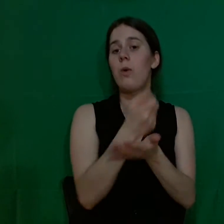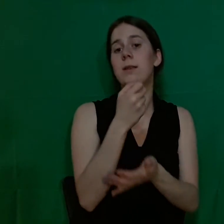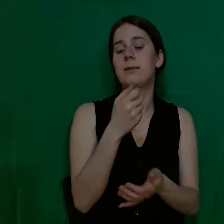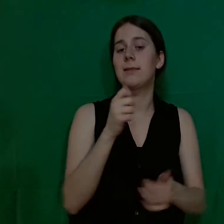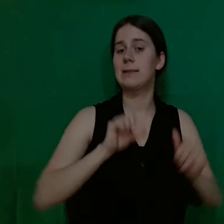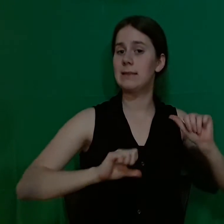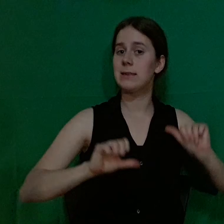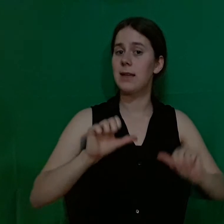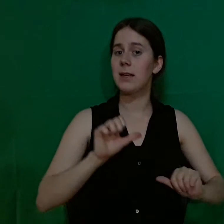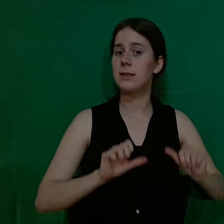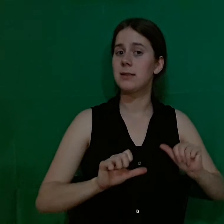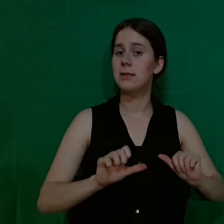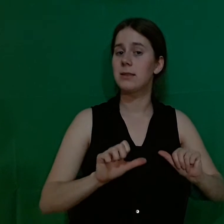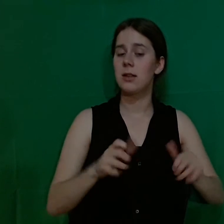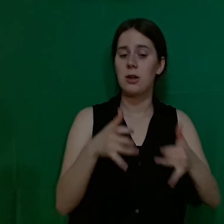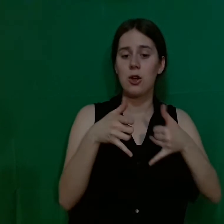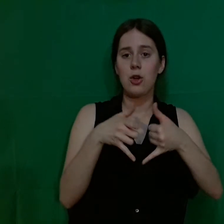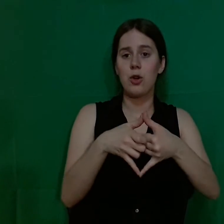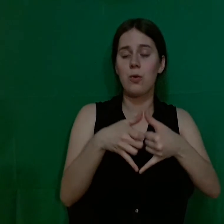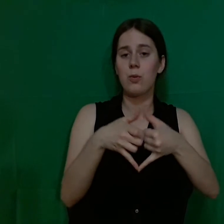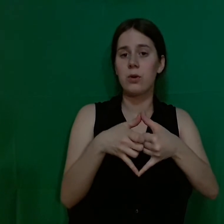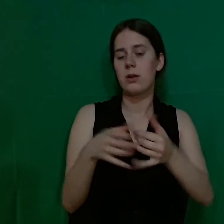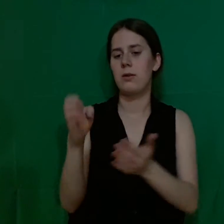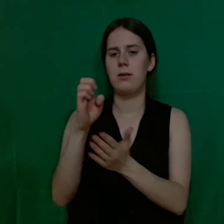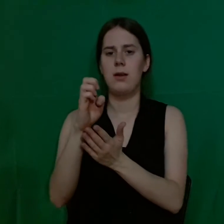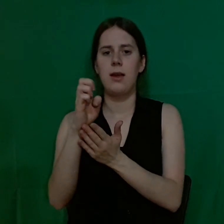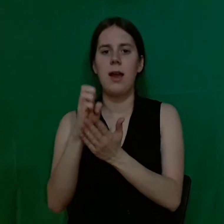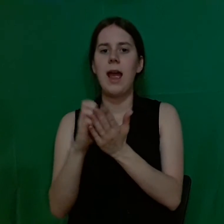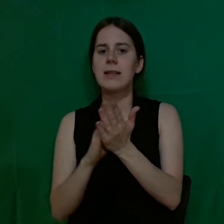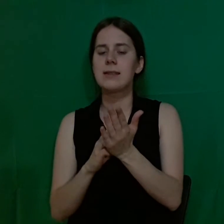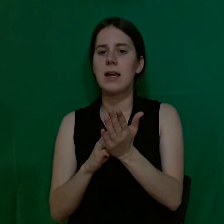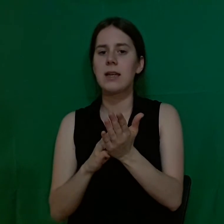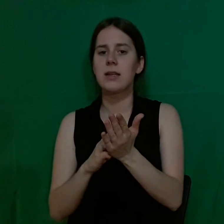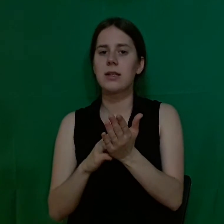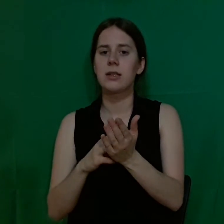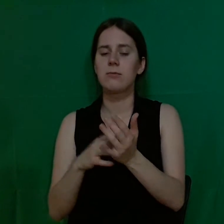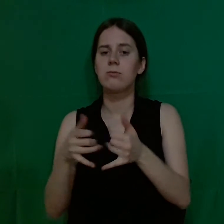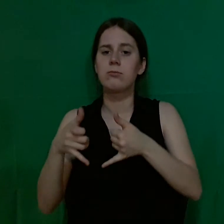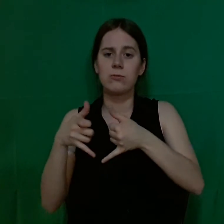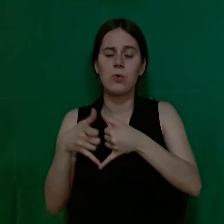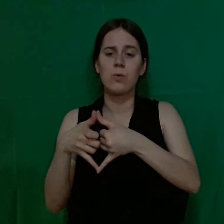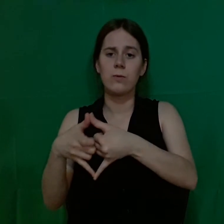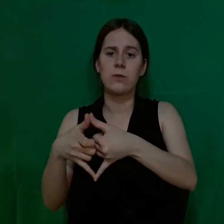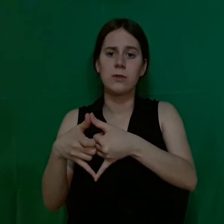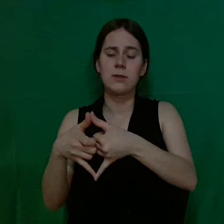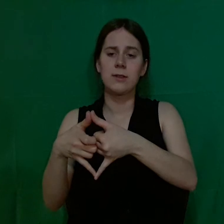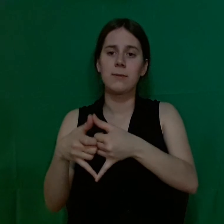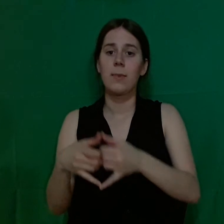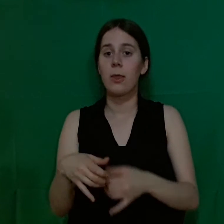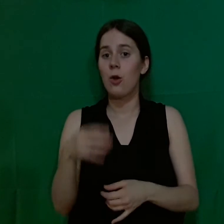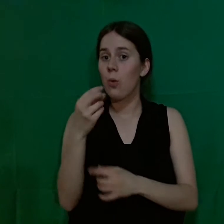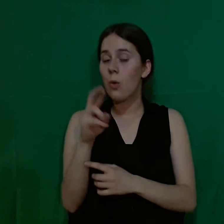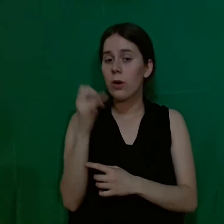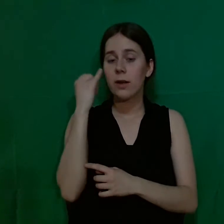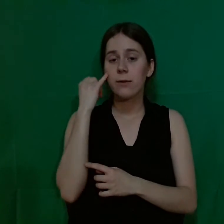won an essay contest and you're an essay contest winner, or you're published in the literary magazine,